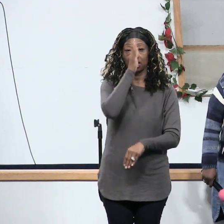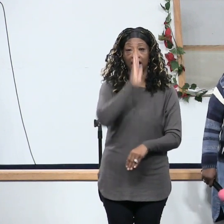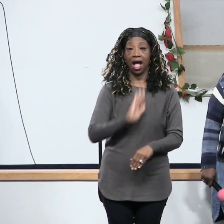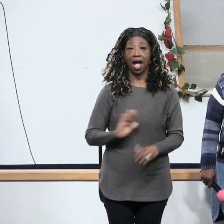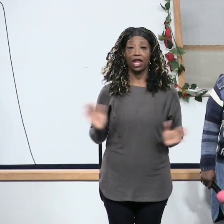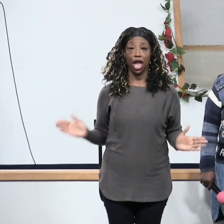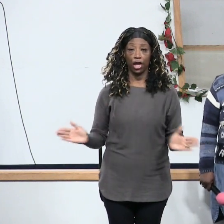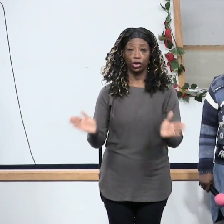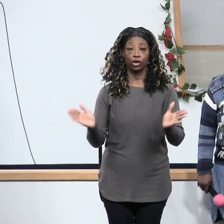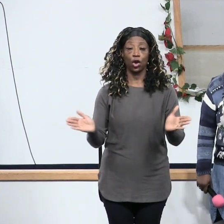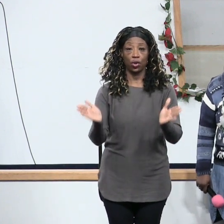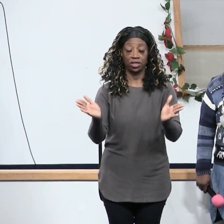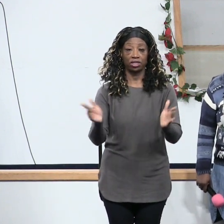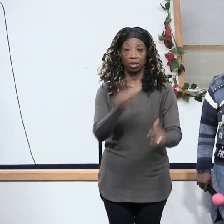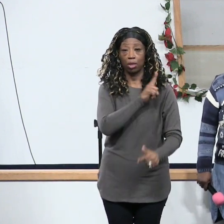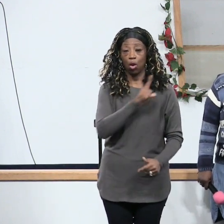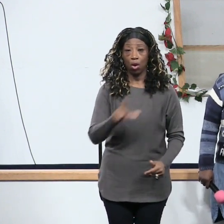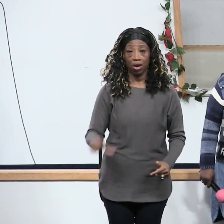Encourage them, Lord.